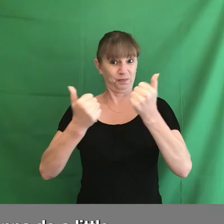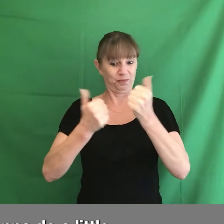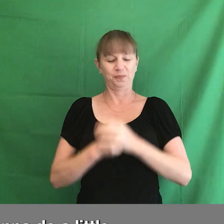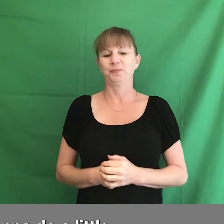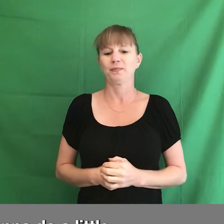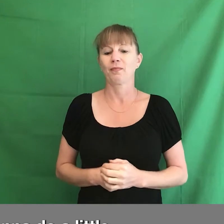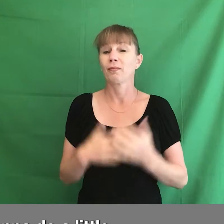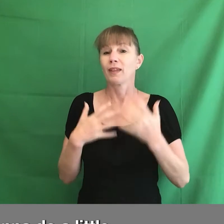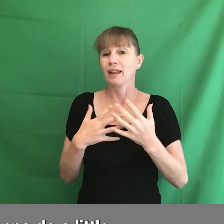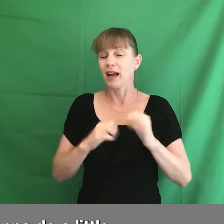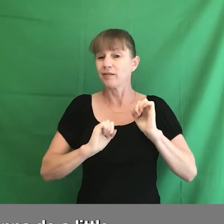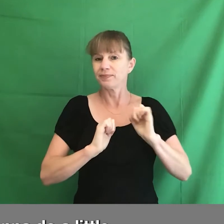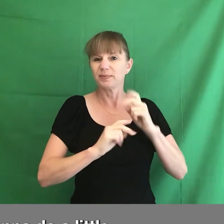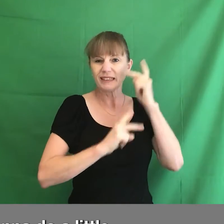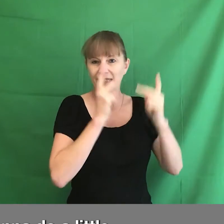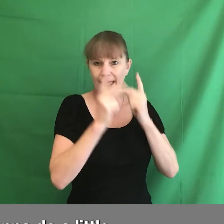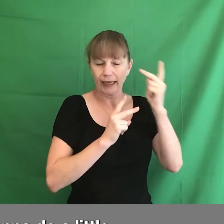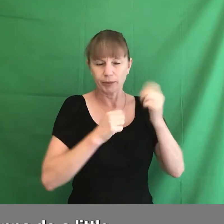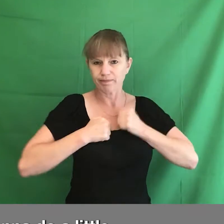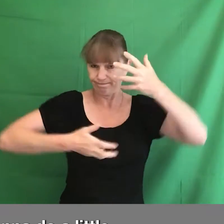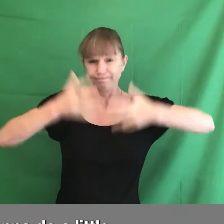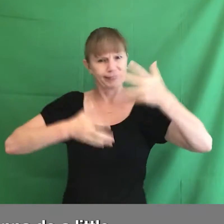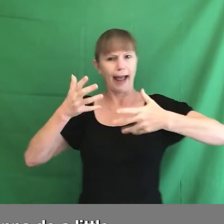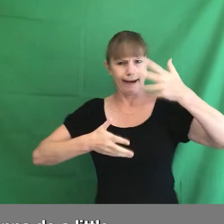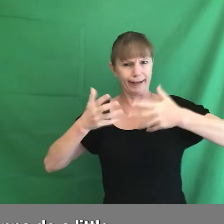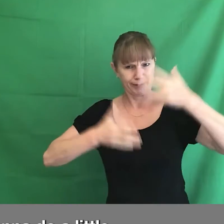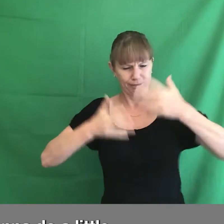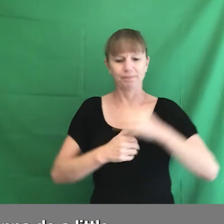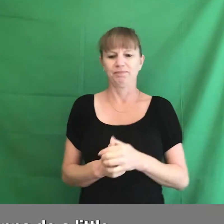Very good. We're going to do a little bit of singing for our next warm-up.